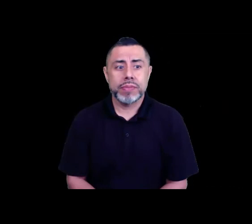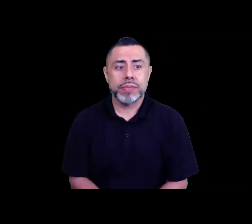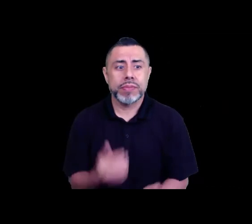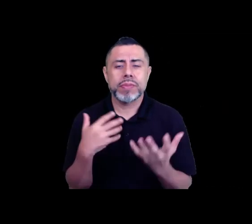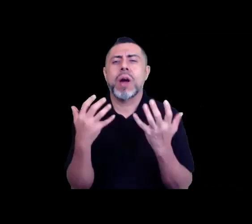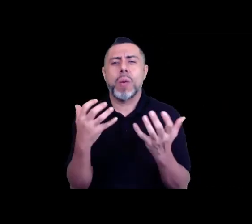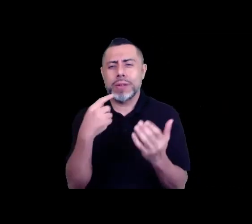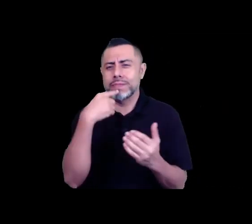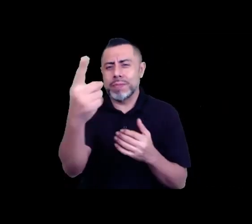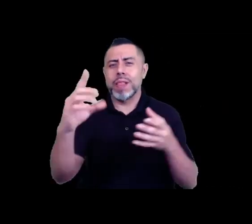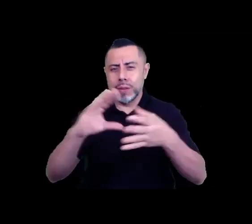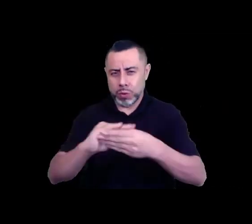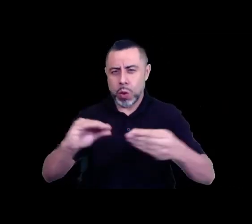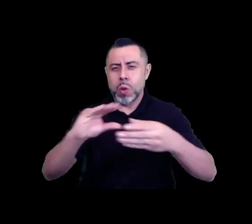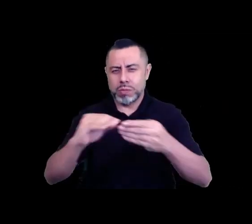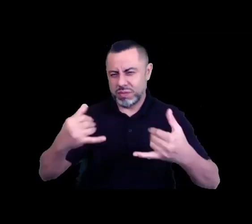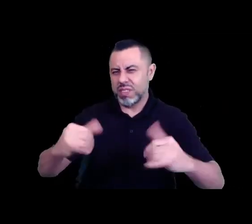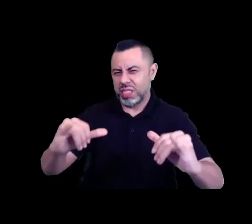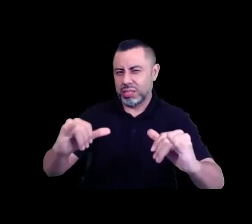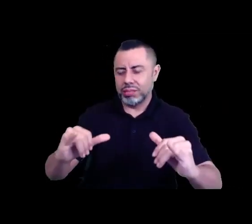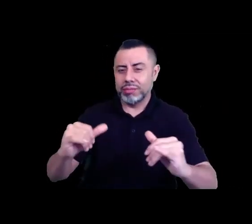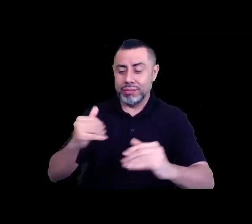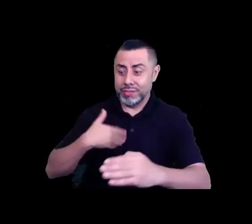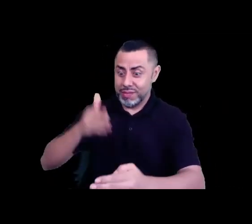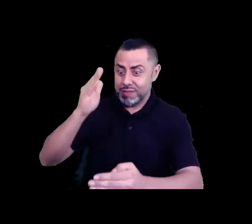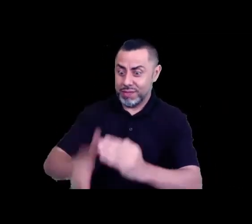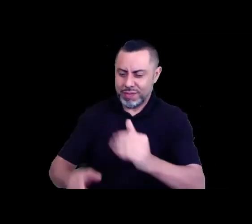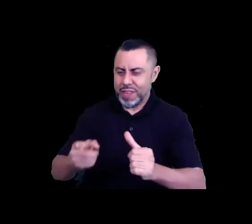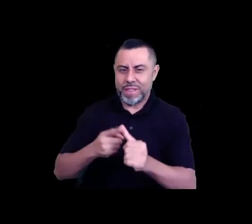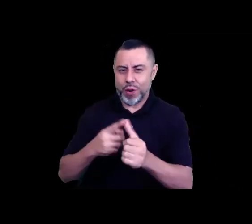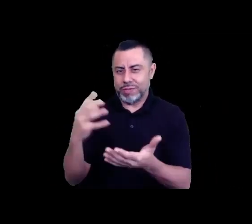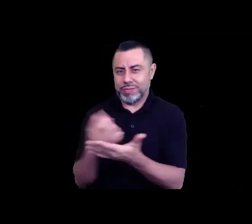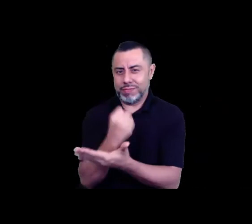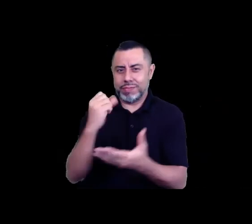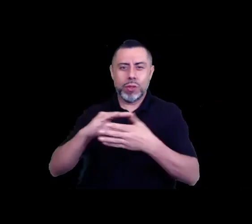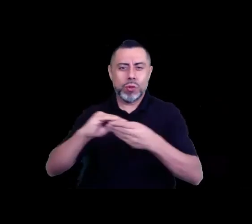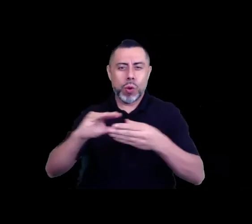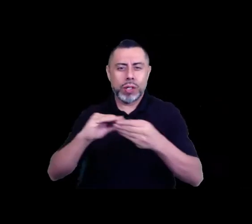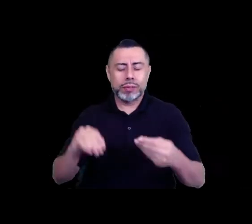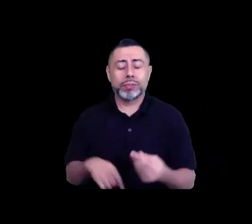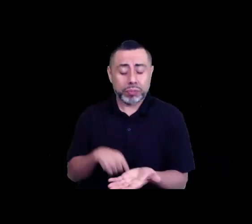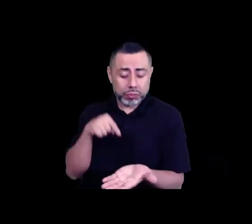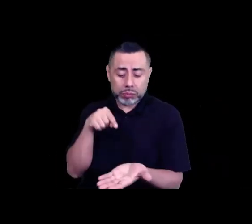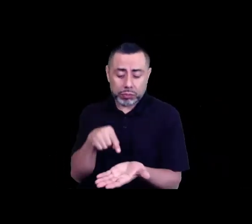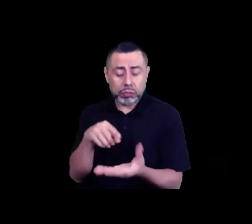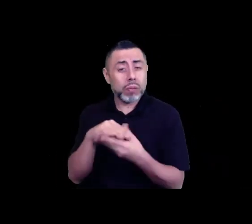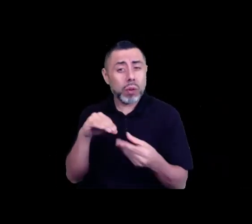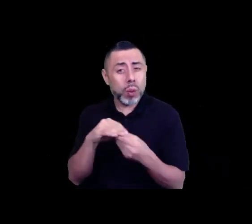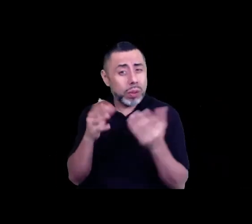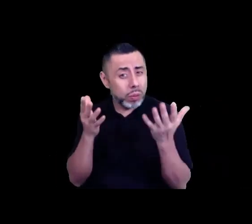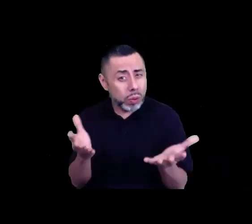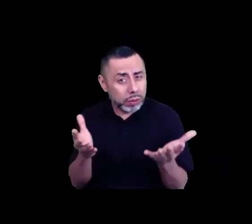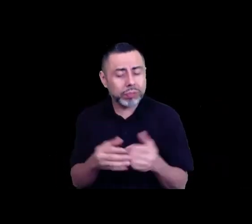tell a story yet before I end about what things that we have done at, say, the at